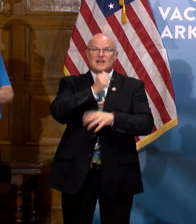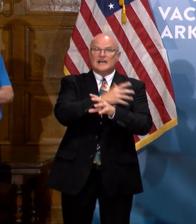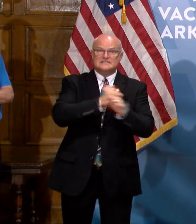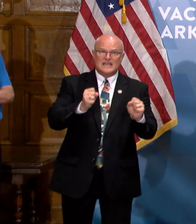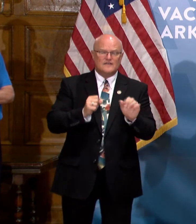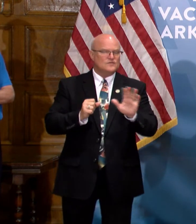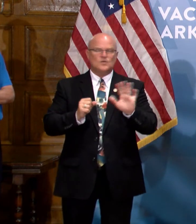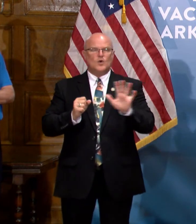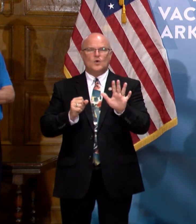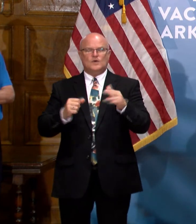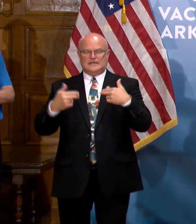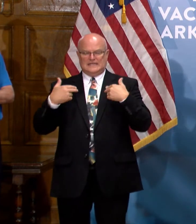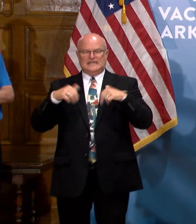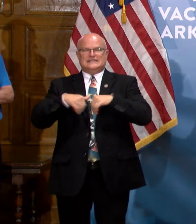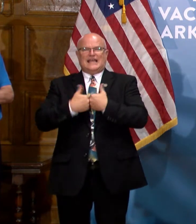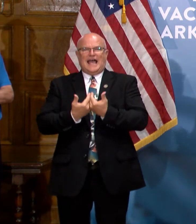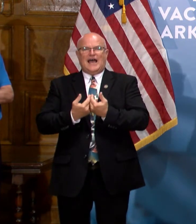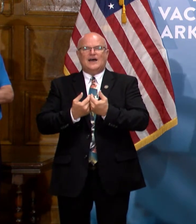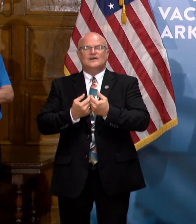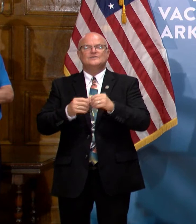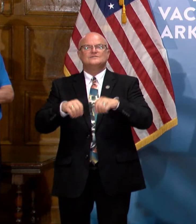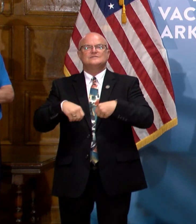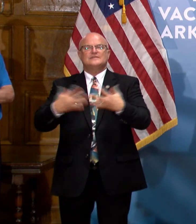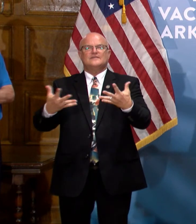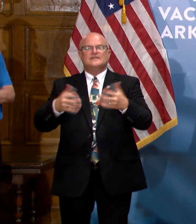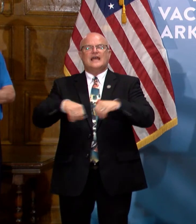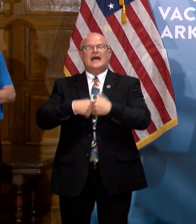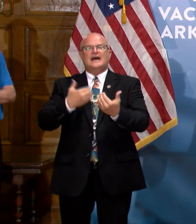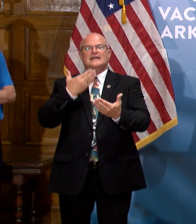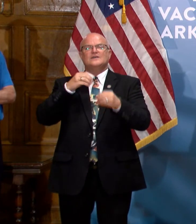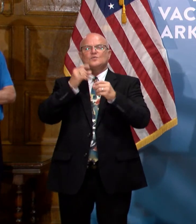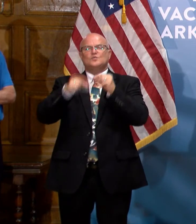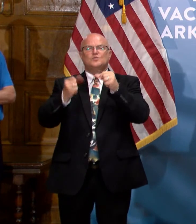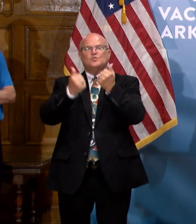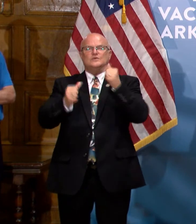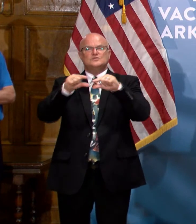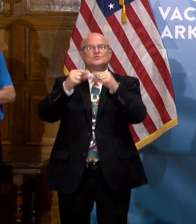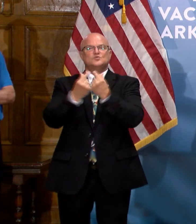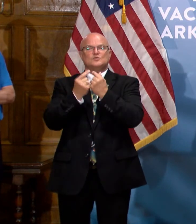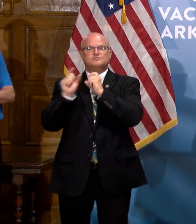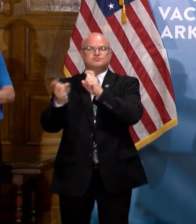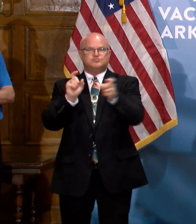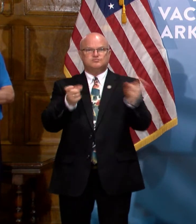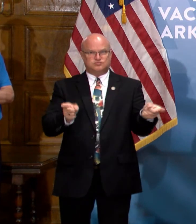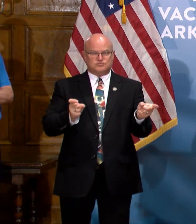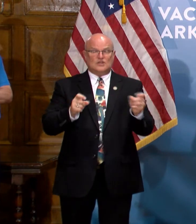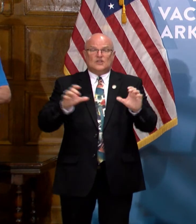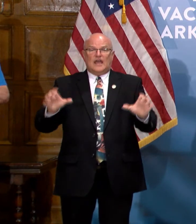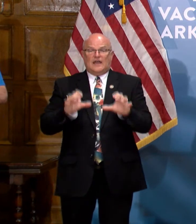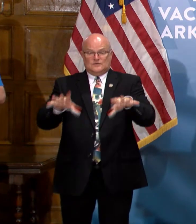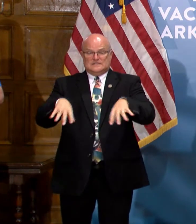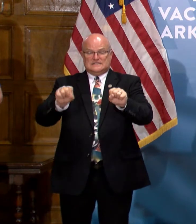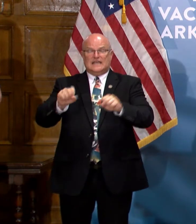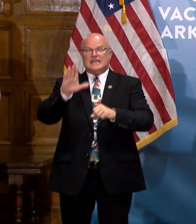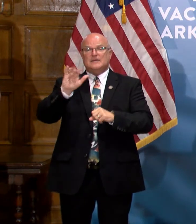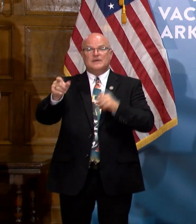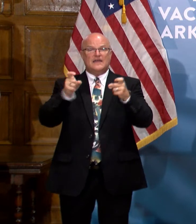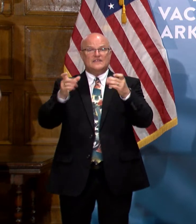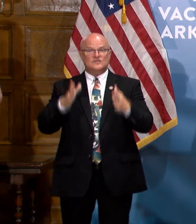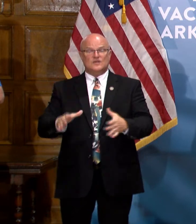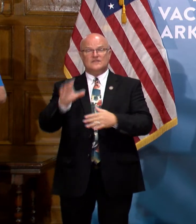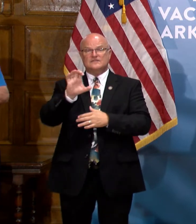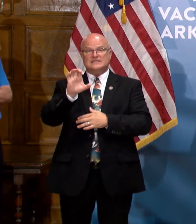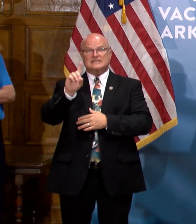is how to deploy them and which groups to give the most data for. So the action that was taken by the director of